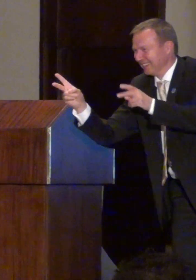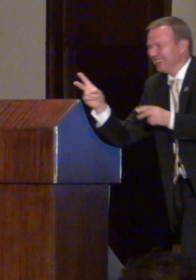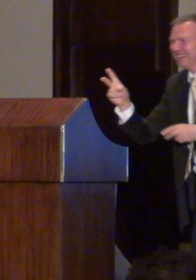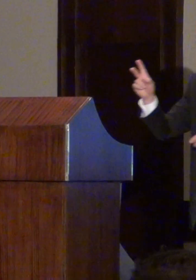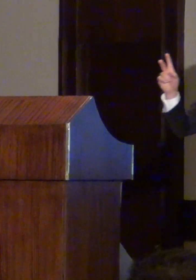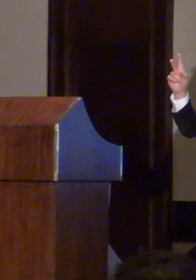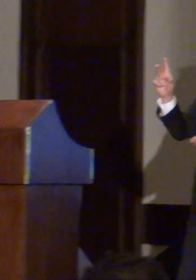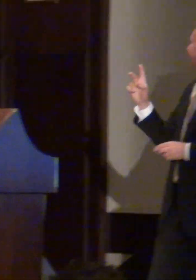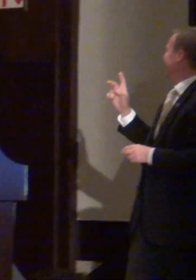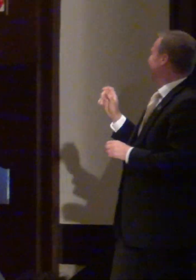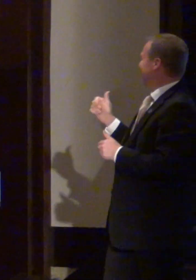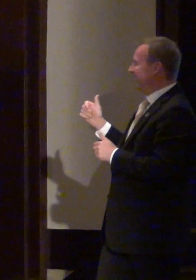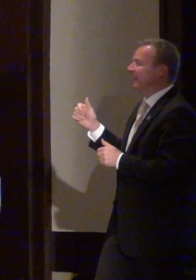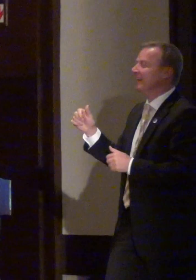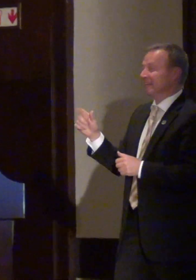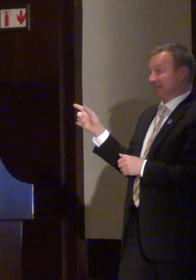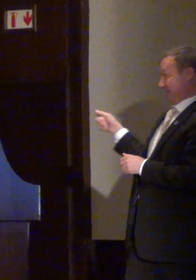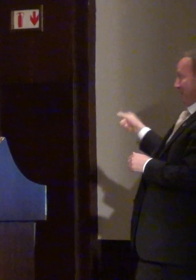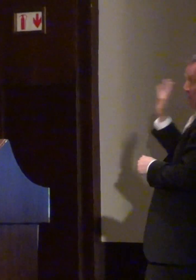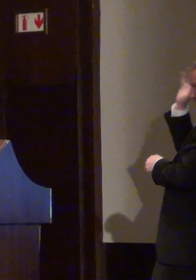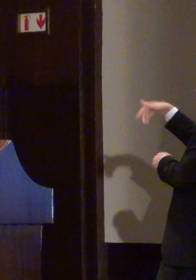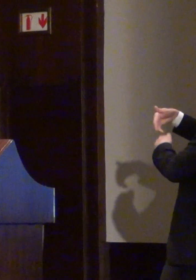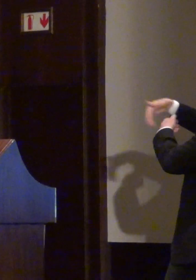the outgoing president of the WFD,